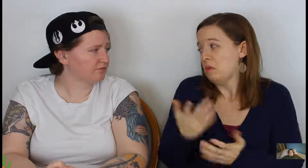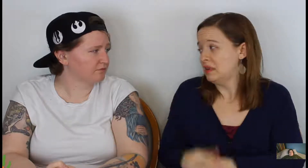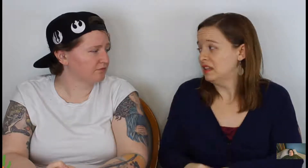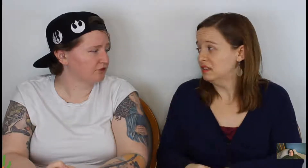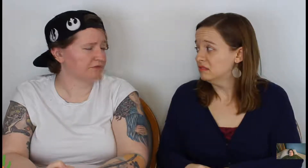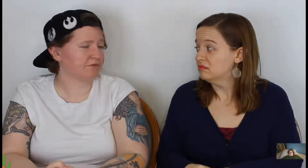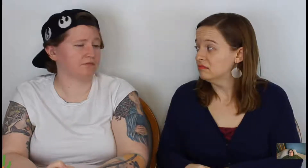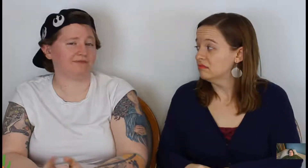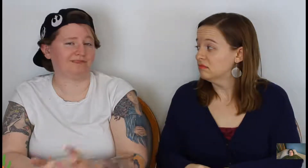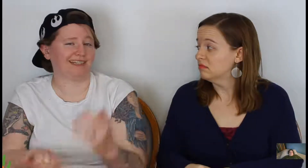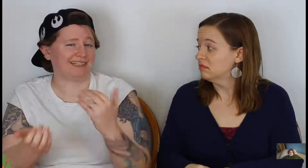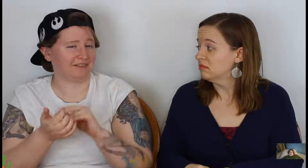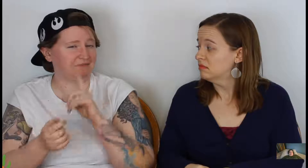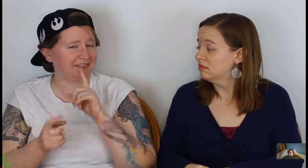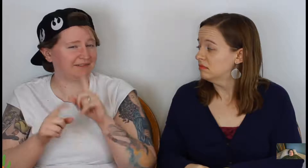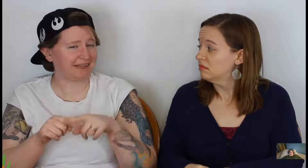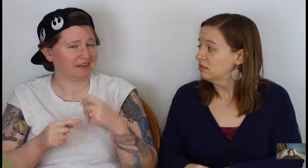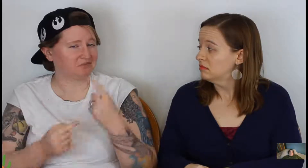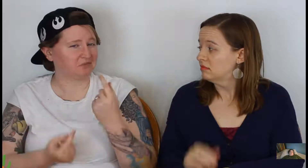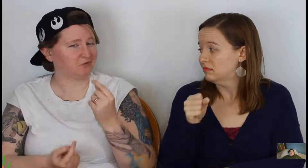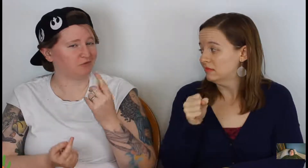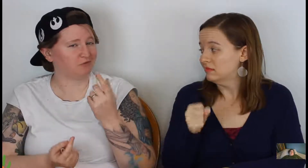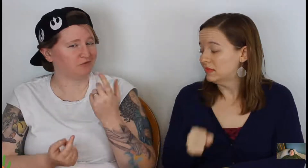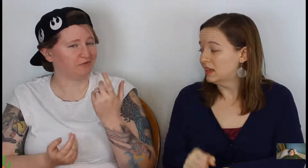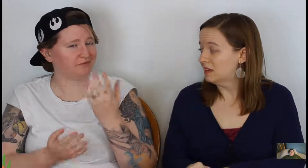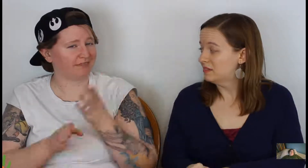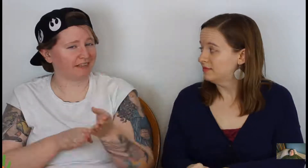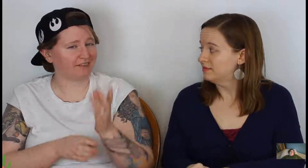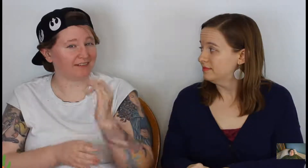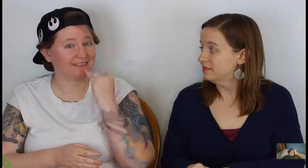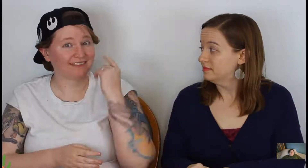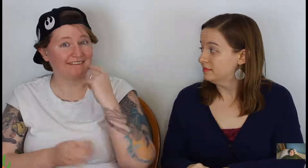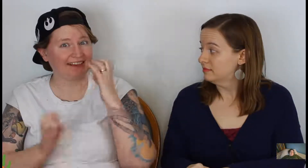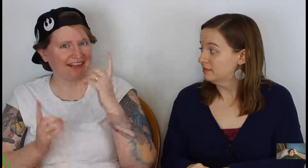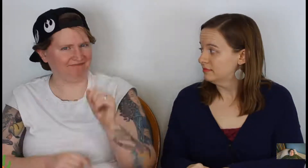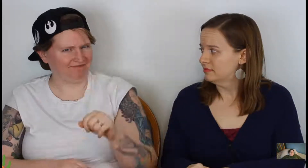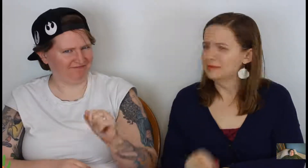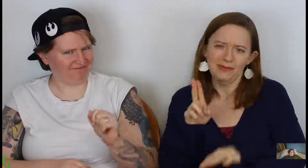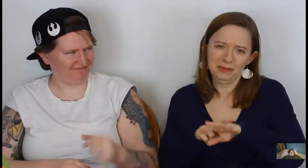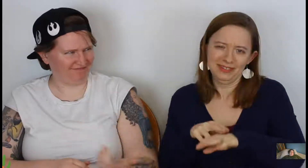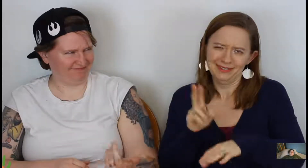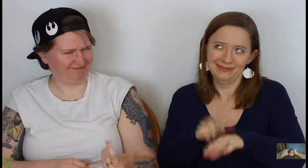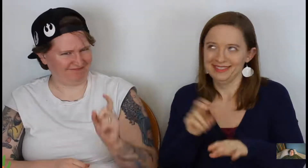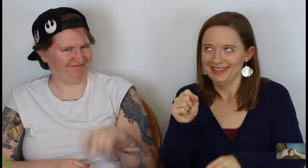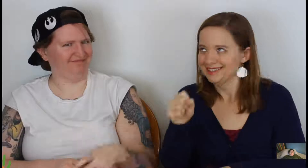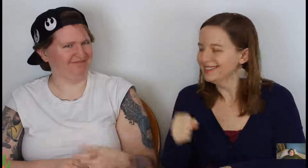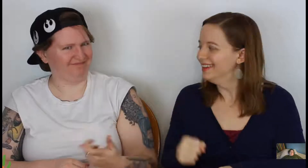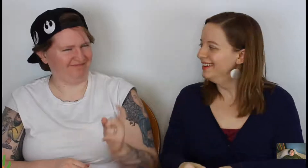it. But it's not always required. And that really depends on what your field is. Like if it's